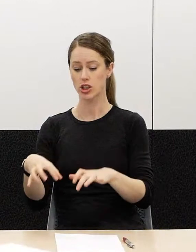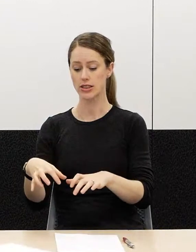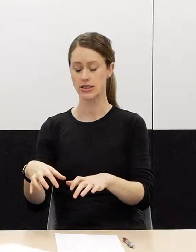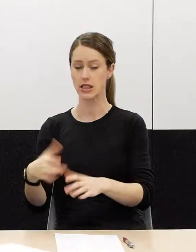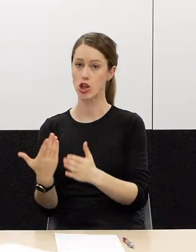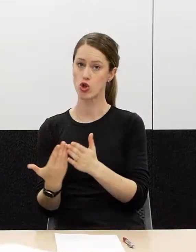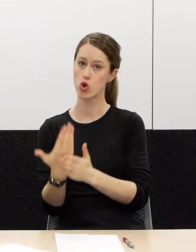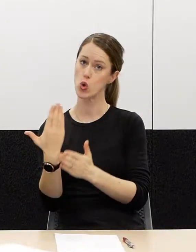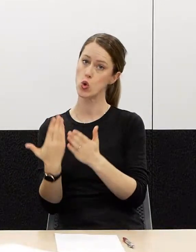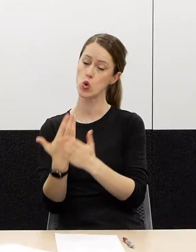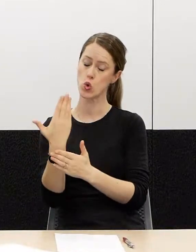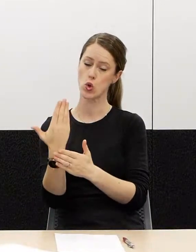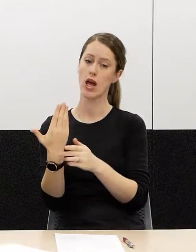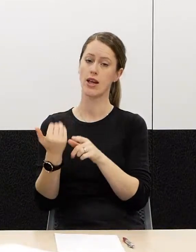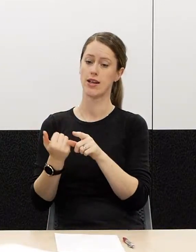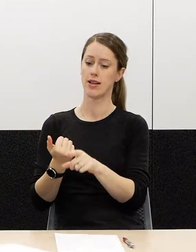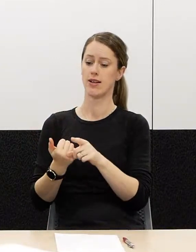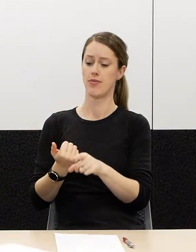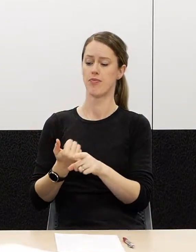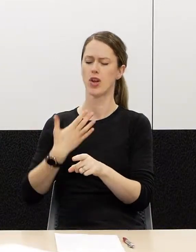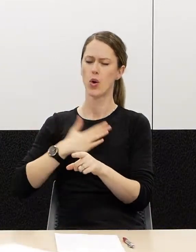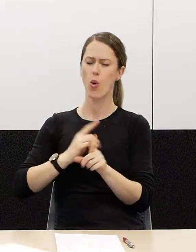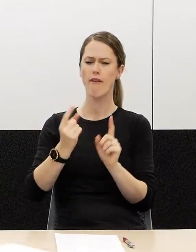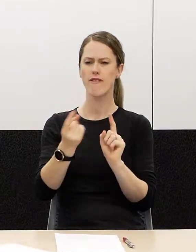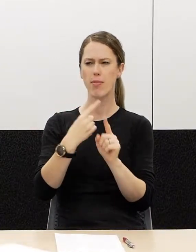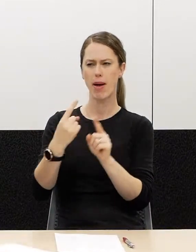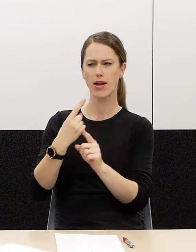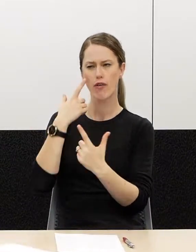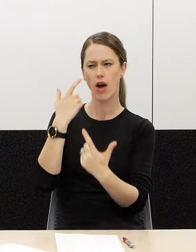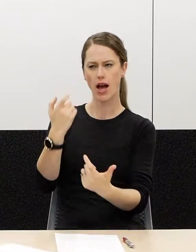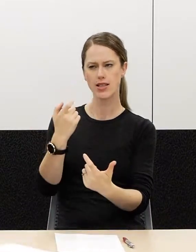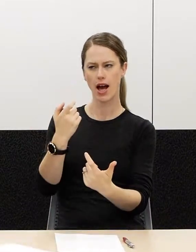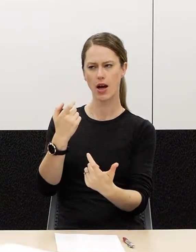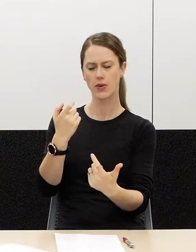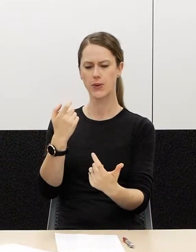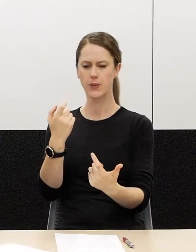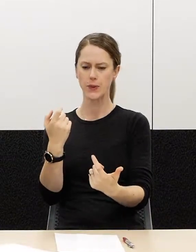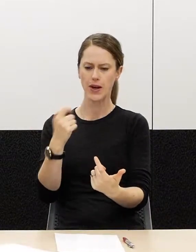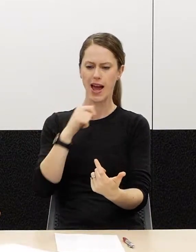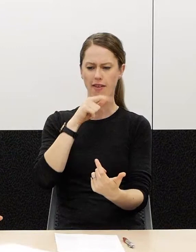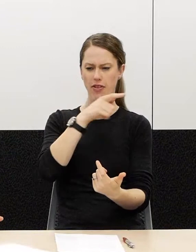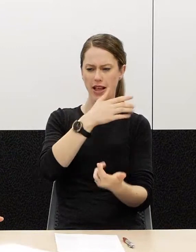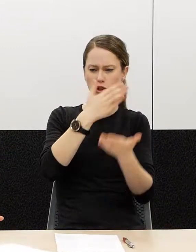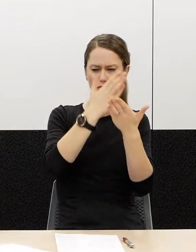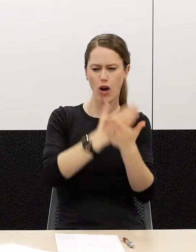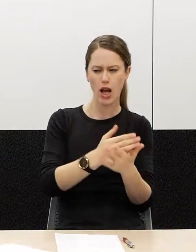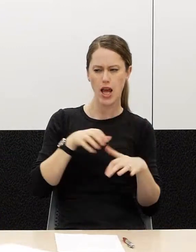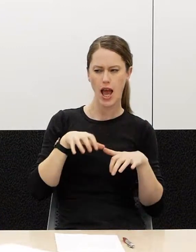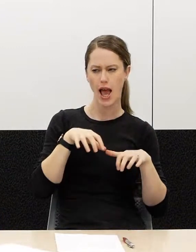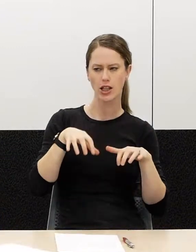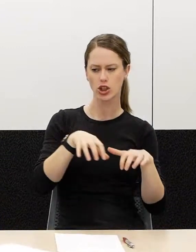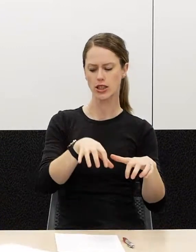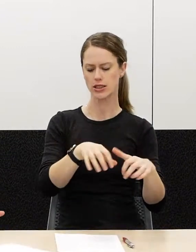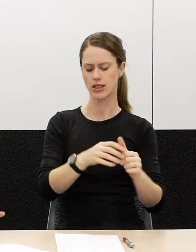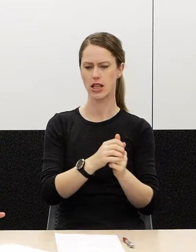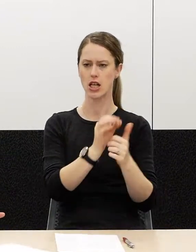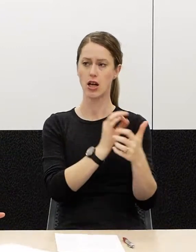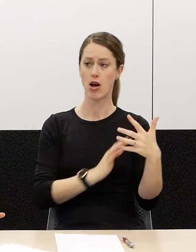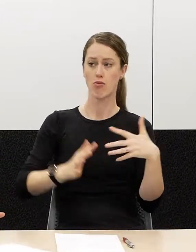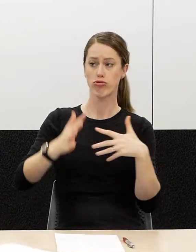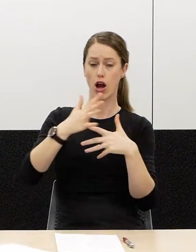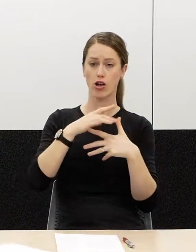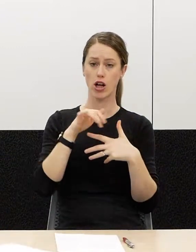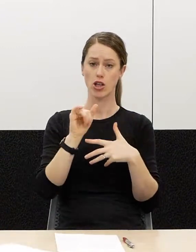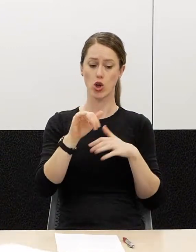are new, and we're really seeking feedback to find out whether we have got the right actions in there, to prioritise